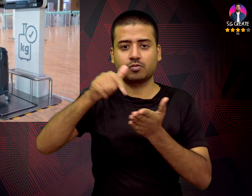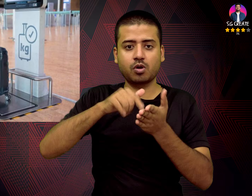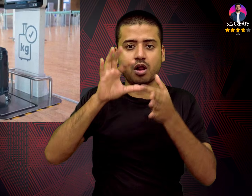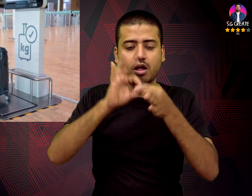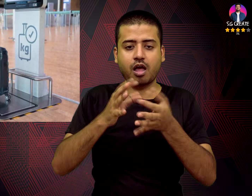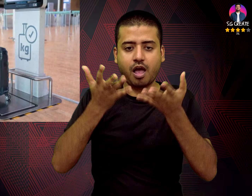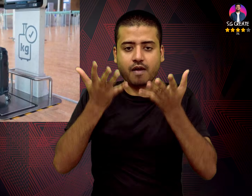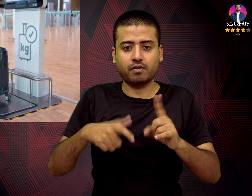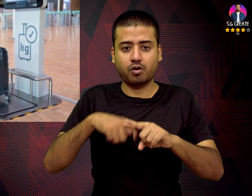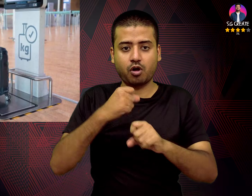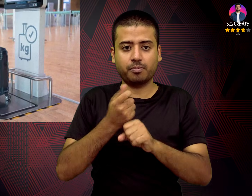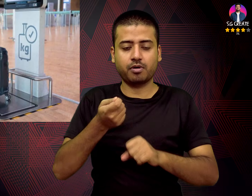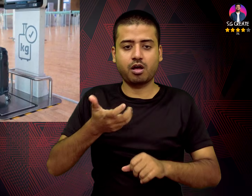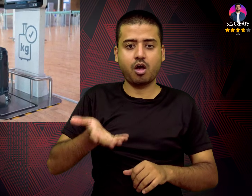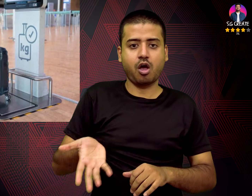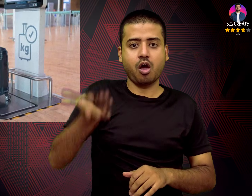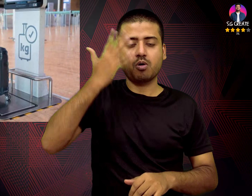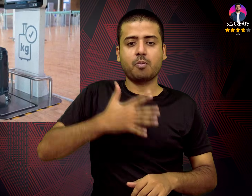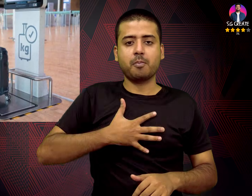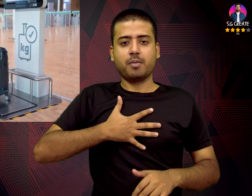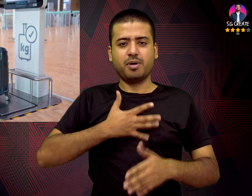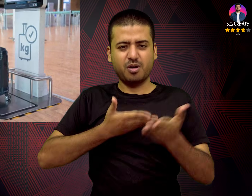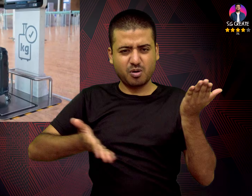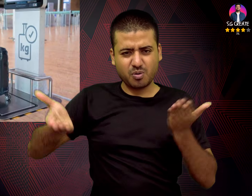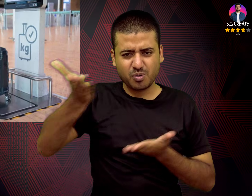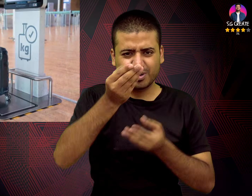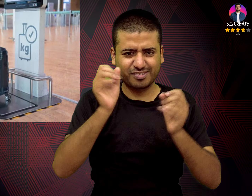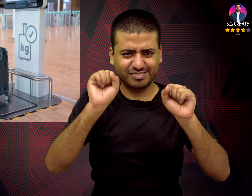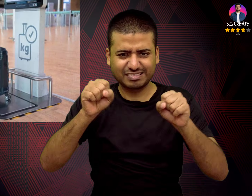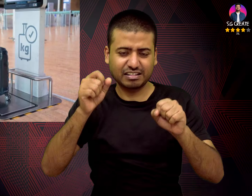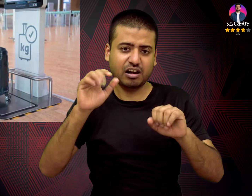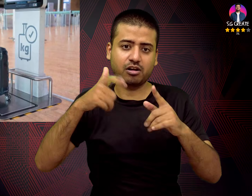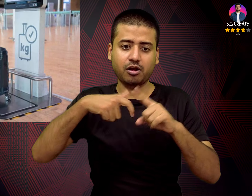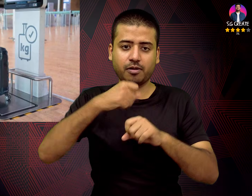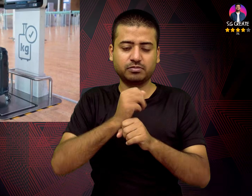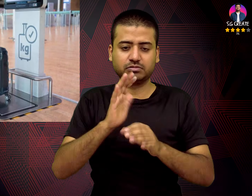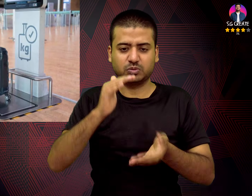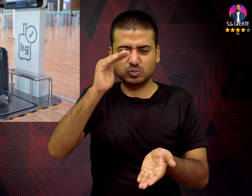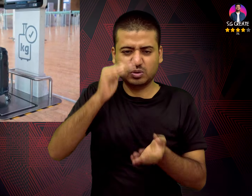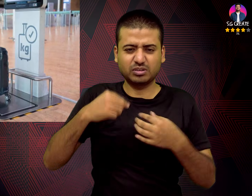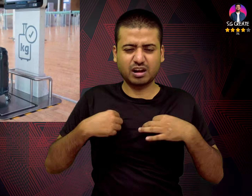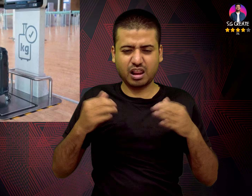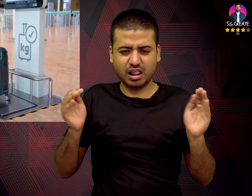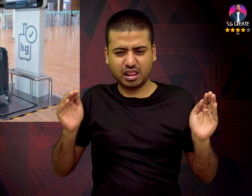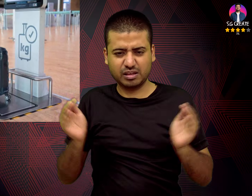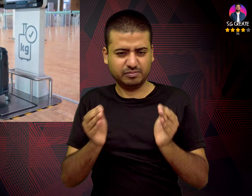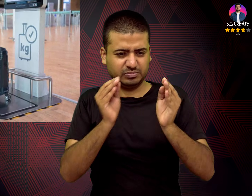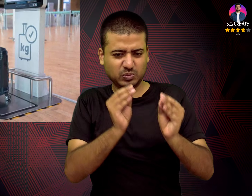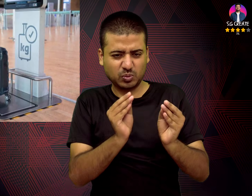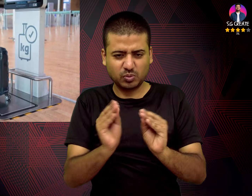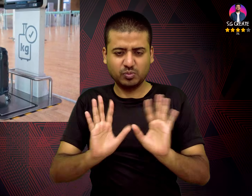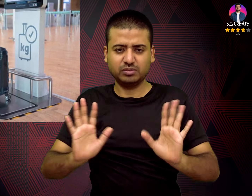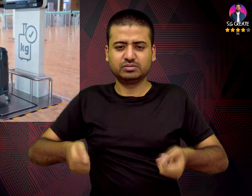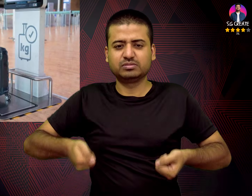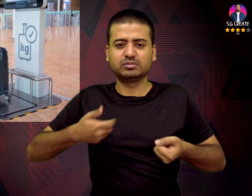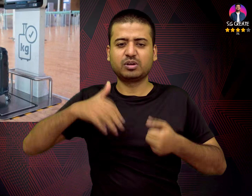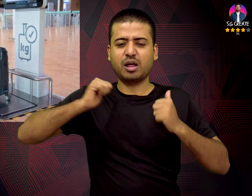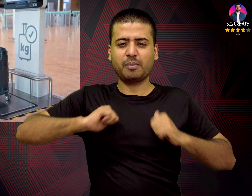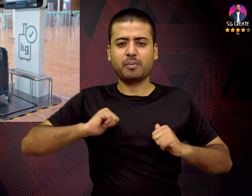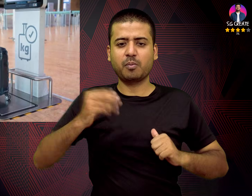fundamentally changing the physics of how we pack our belongings, vacuum sealing allows travelers to reclaim space, protect their items, and maintain